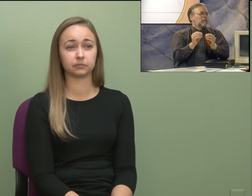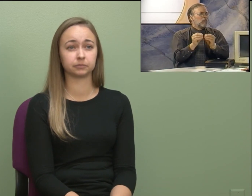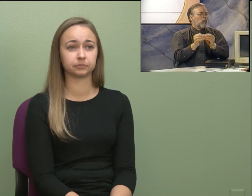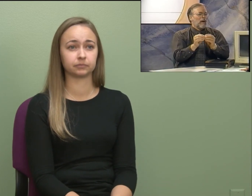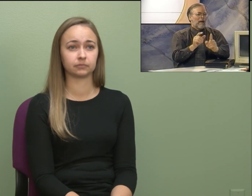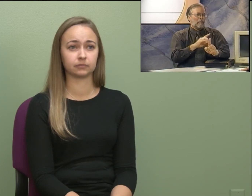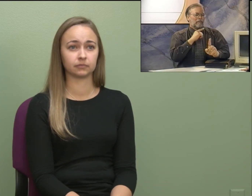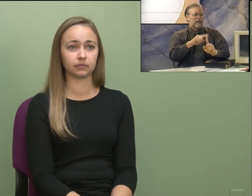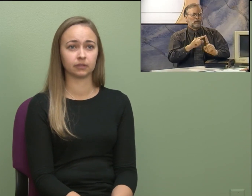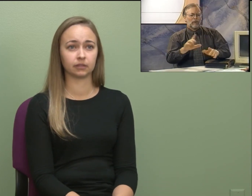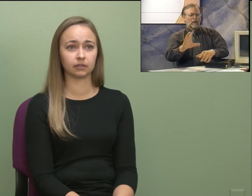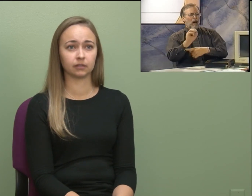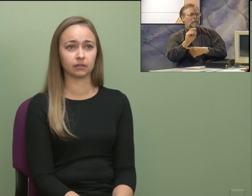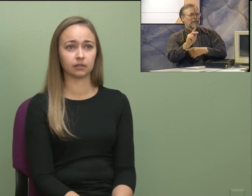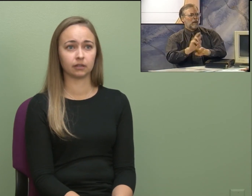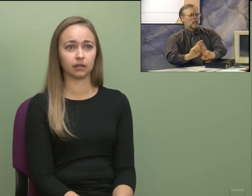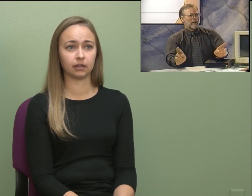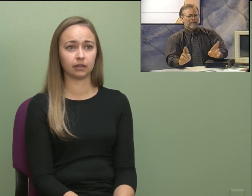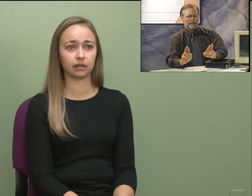up.